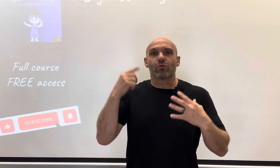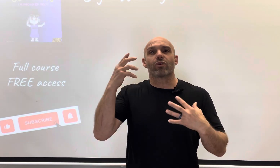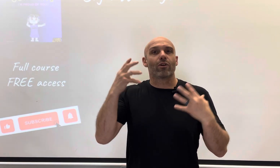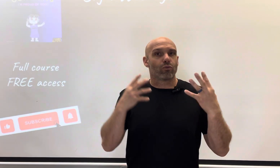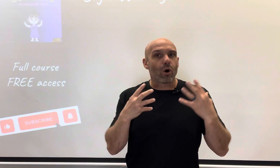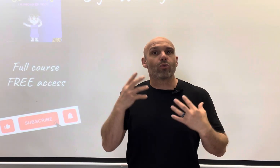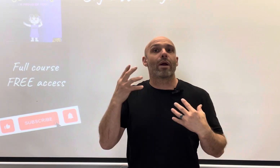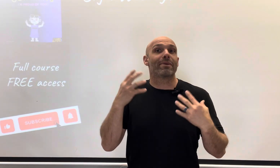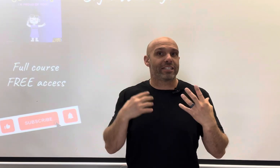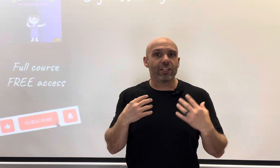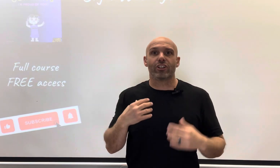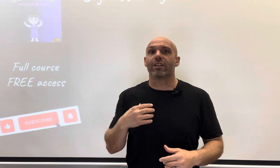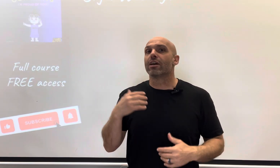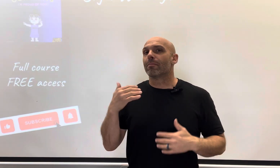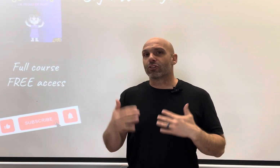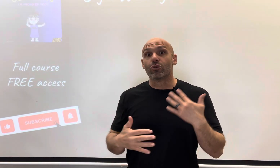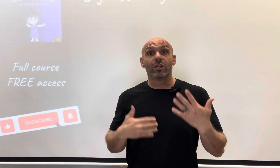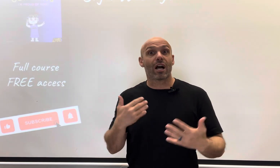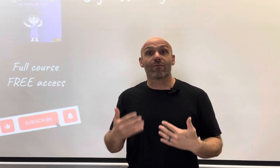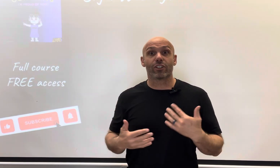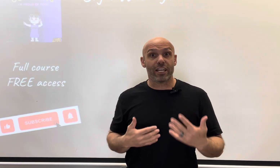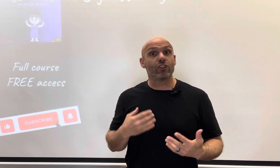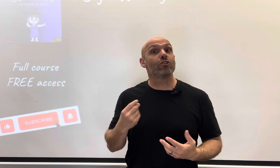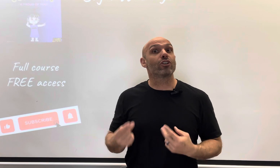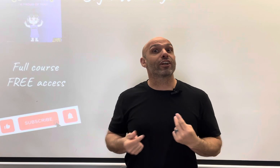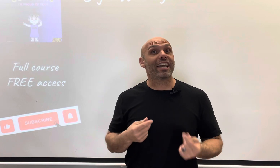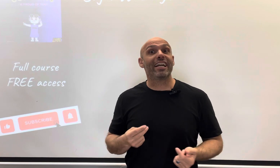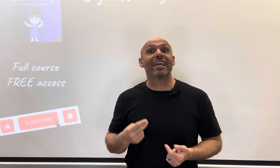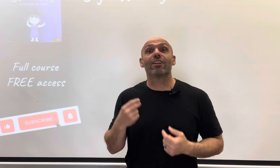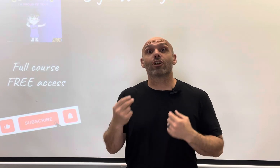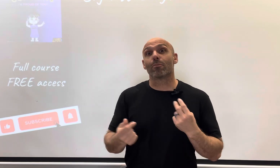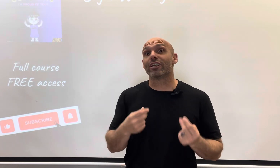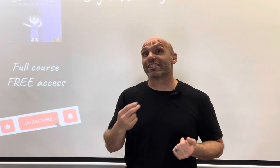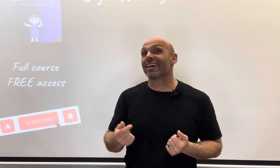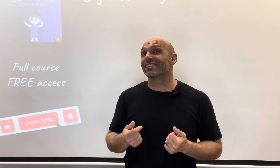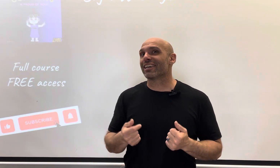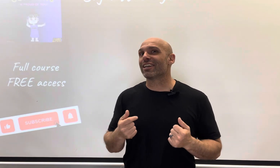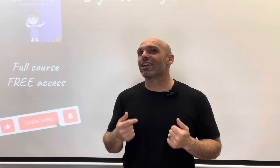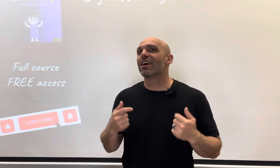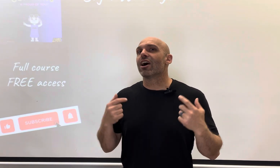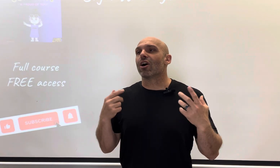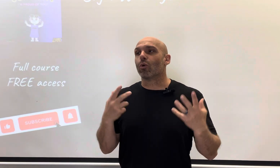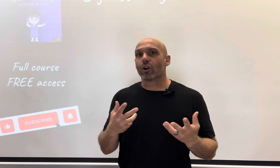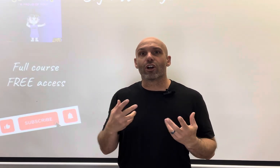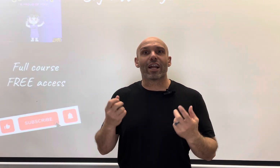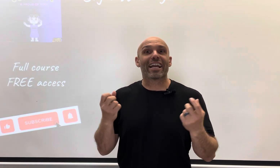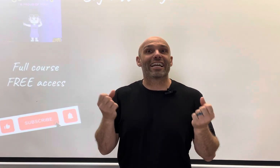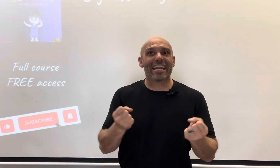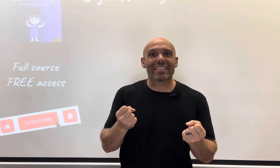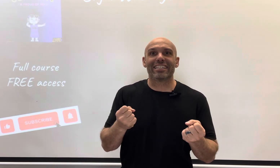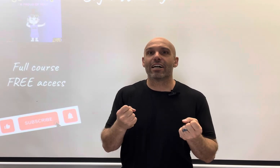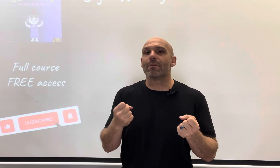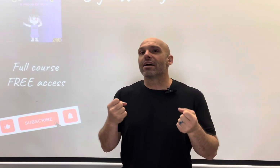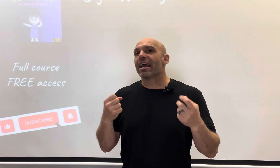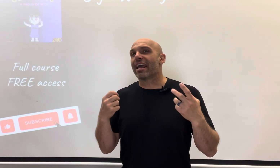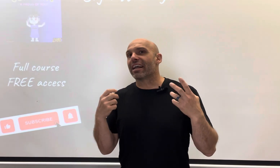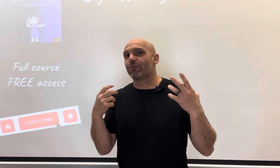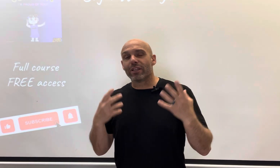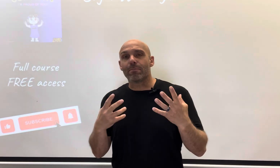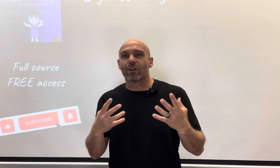kind of rote repetition. But through the conversation, you start getting it and you start putting signs in order and connecting them. And I really put a lot